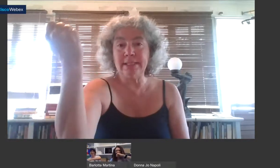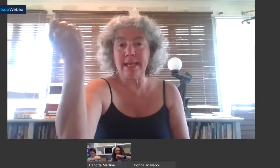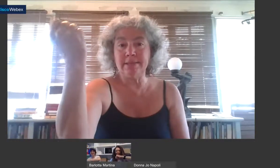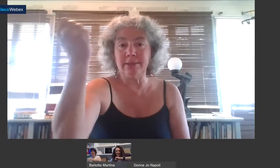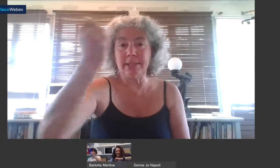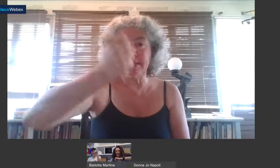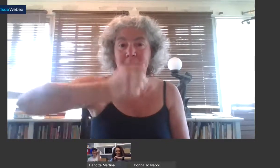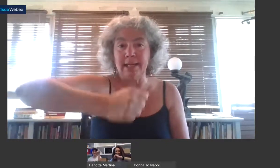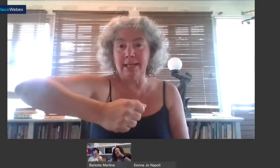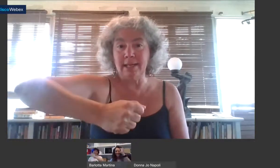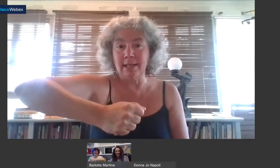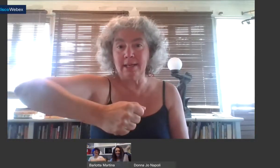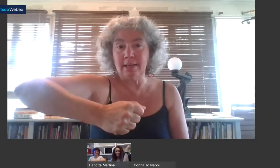has articulated?